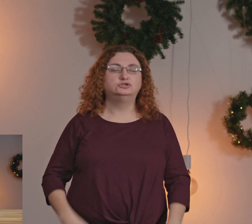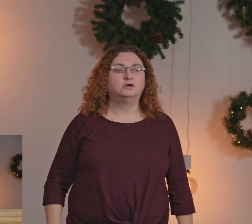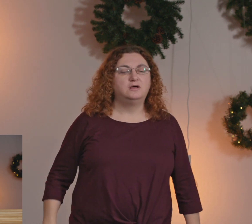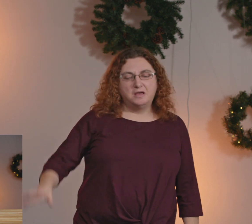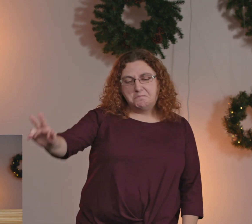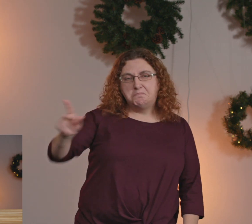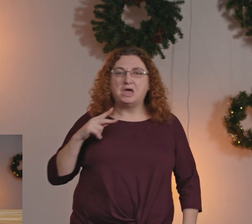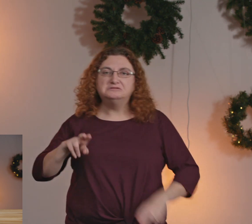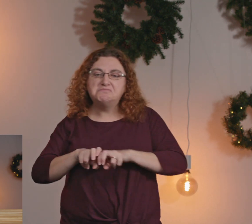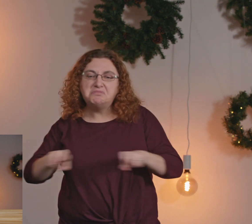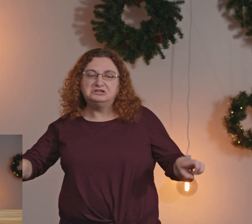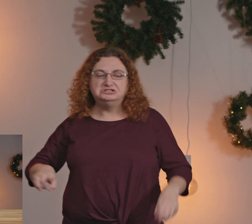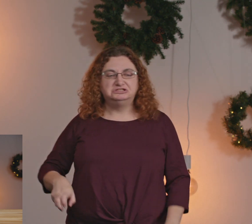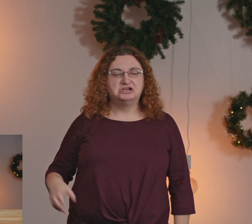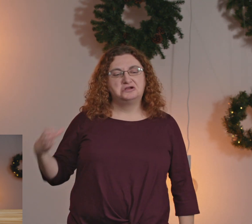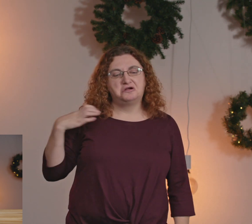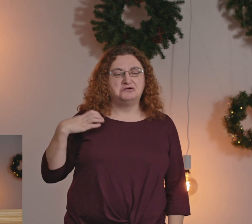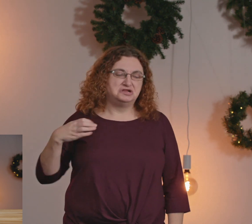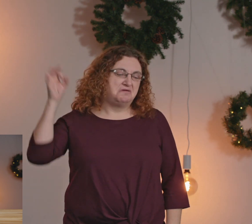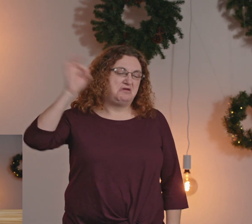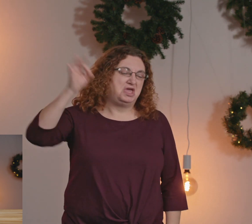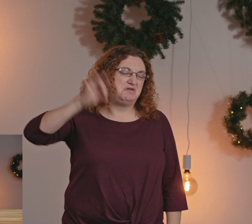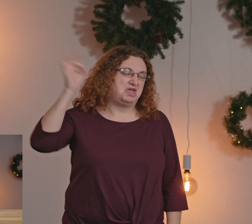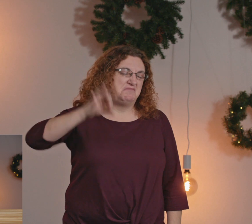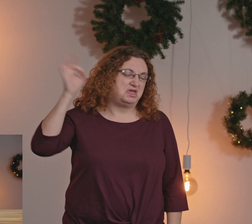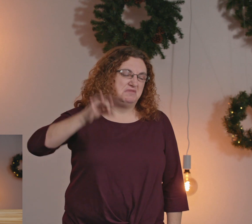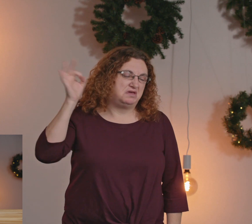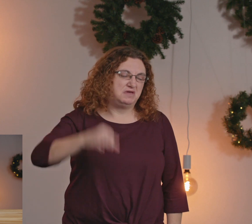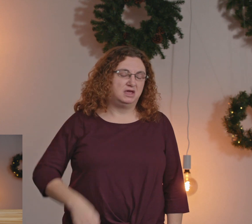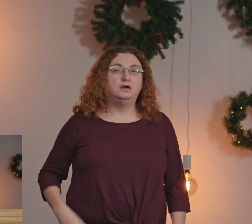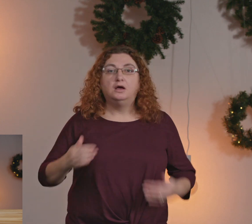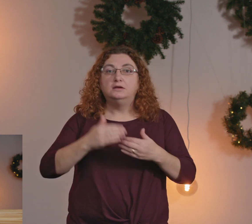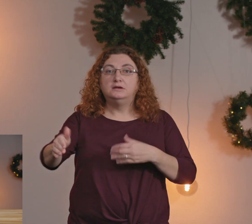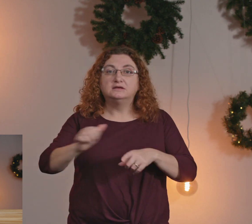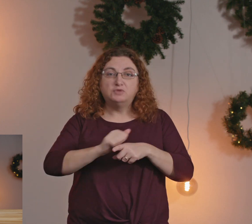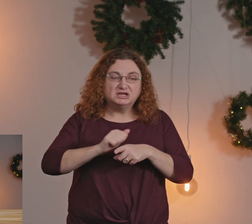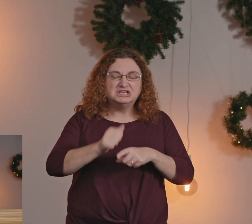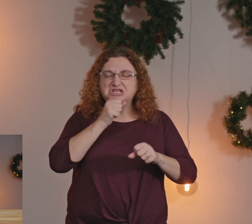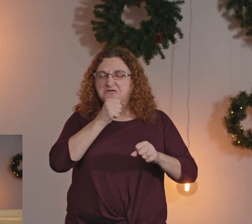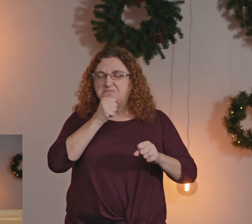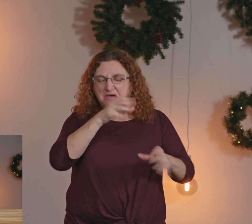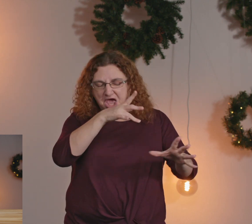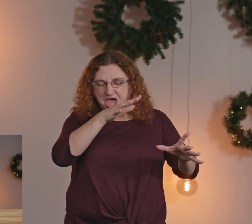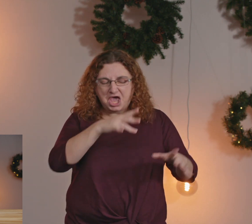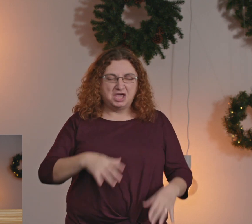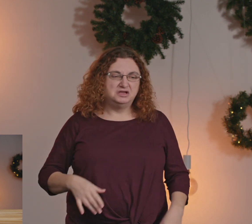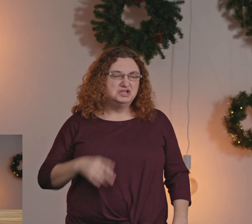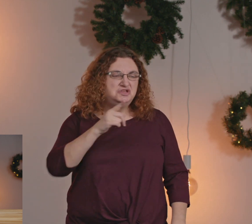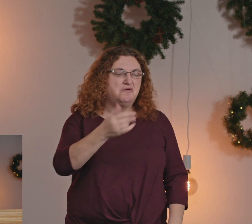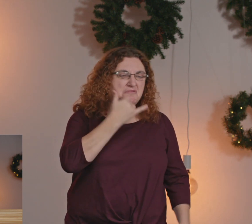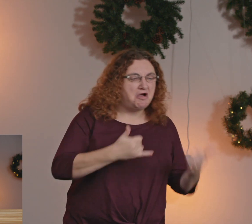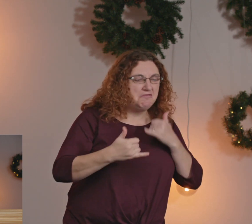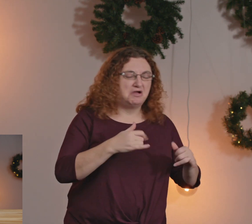bench, he just gripes at them about what they've done wrong. The next practice, he yells at them and tells them all the things that they've done wrong. He thinks that's